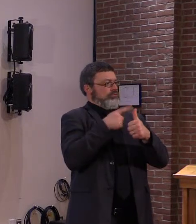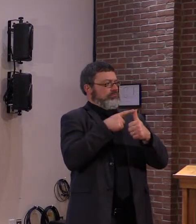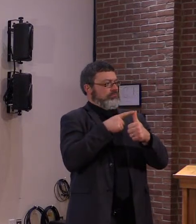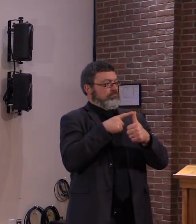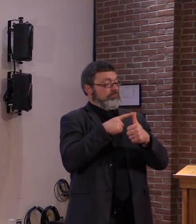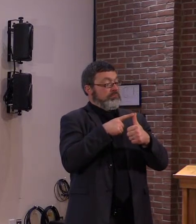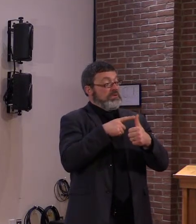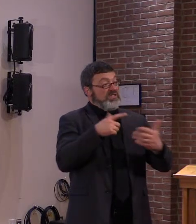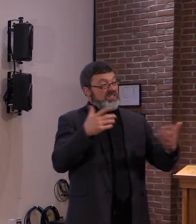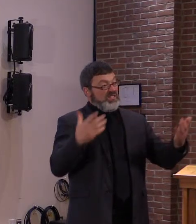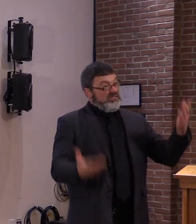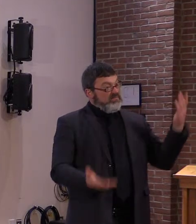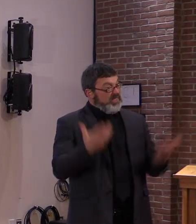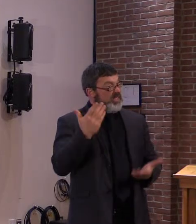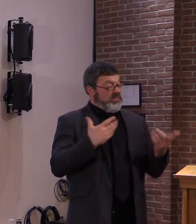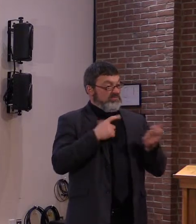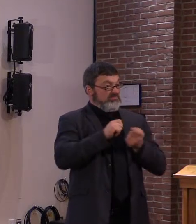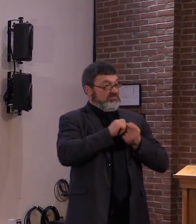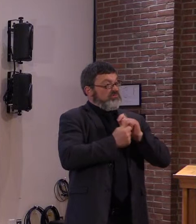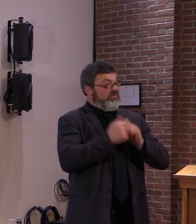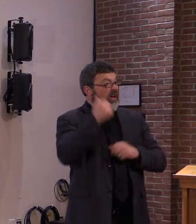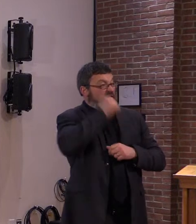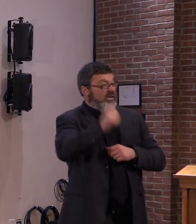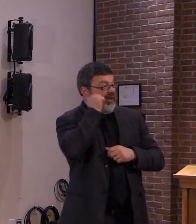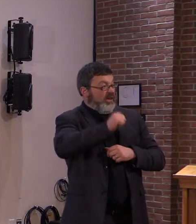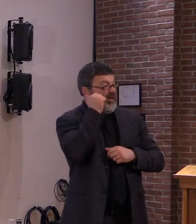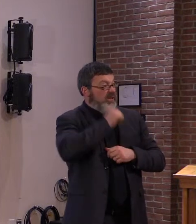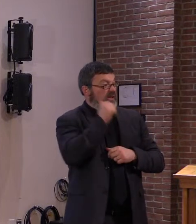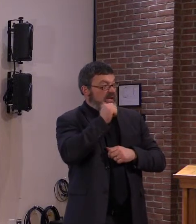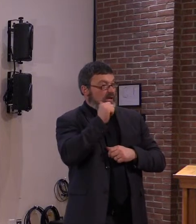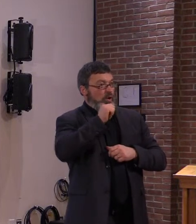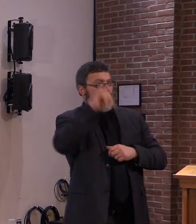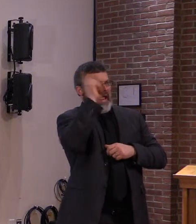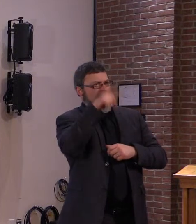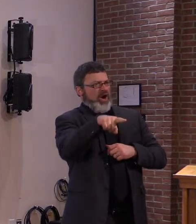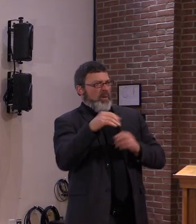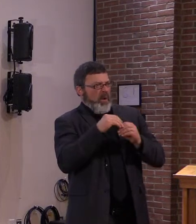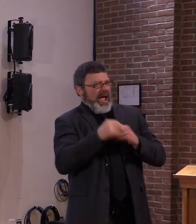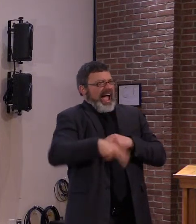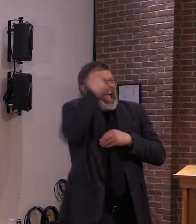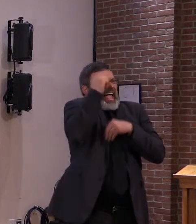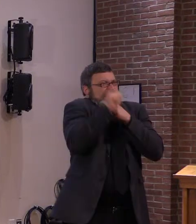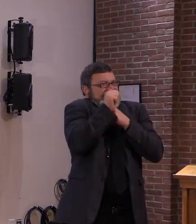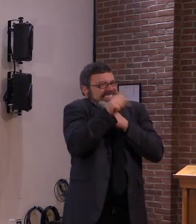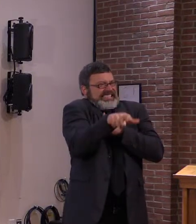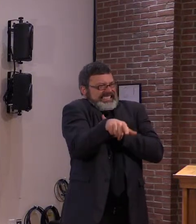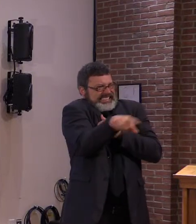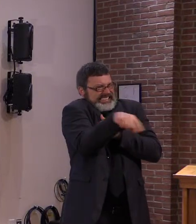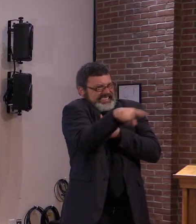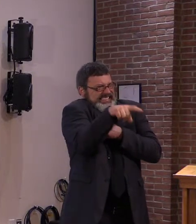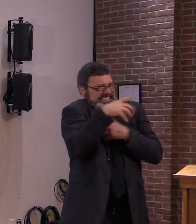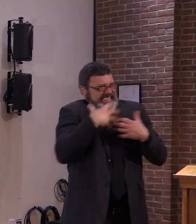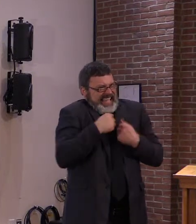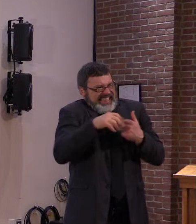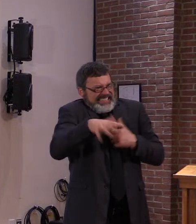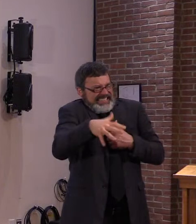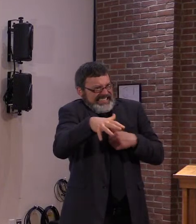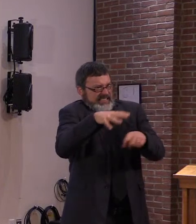Yeah, hi, Greg. The health department will be providing more reporting on that, so I don't have the specifics of where they were, but they were spread out around the